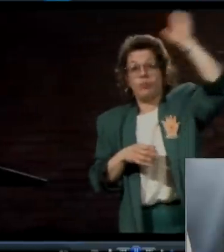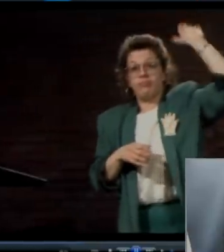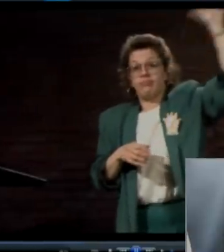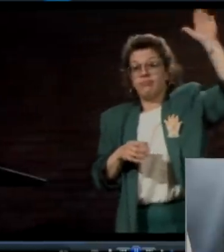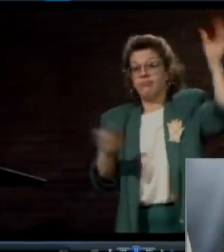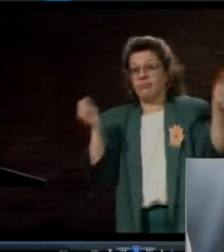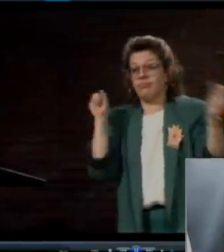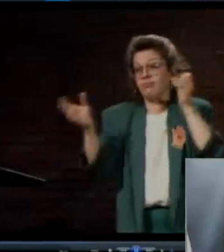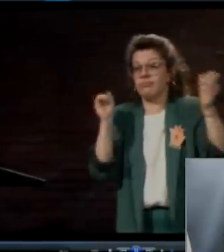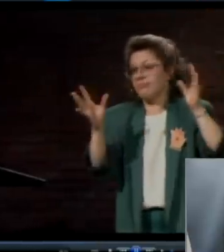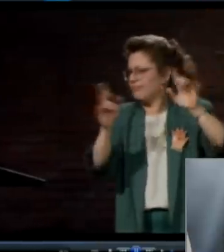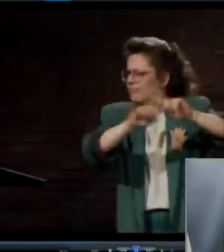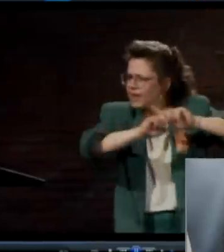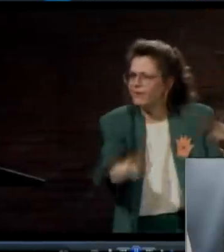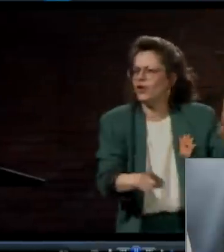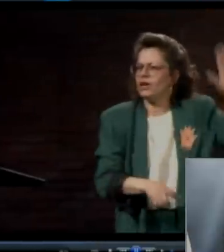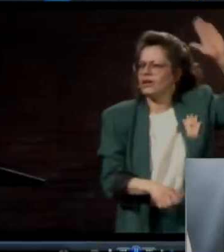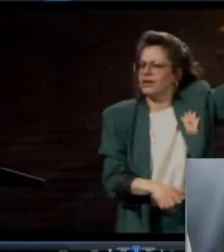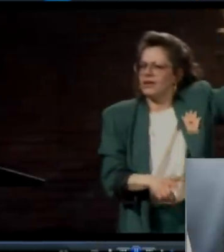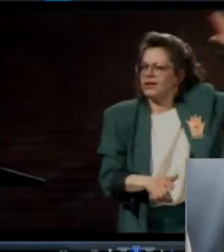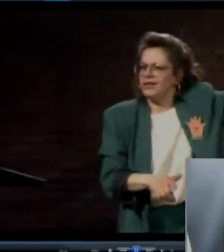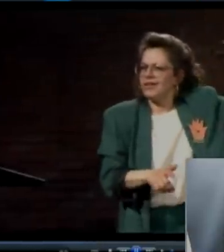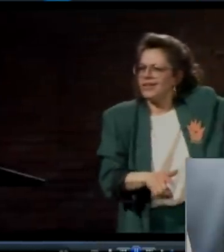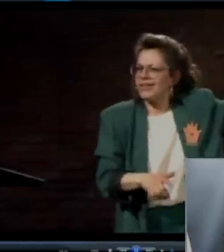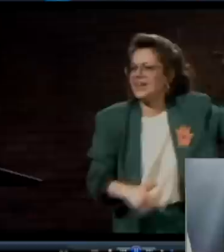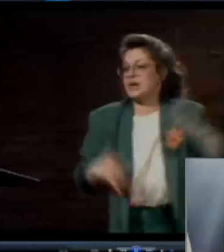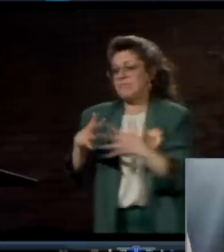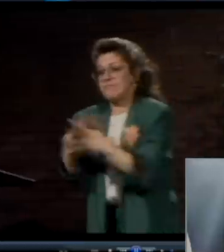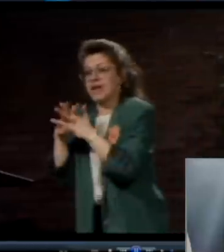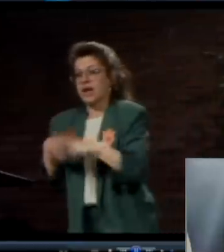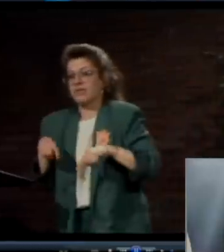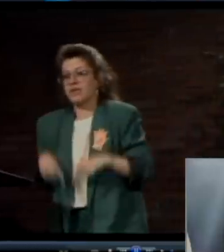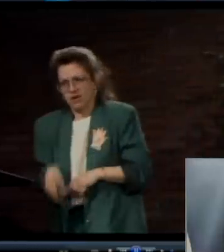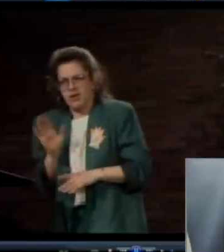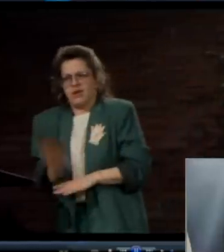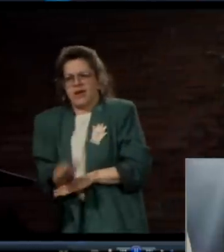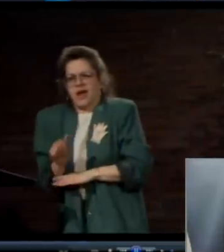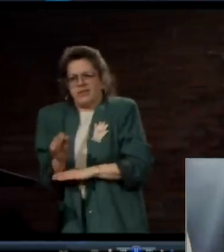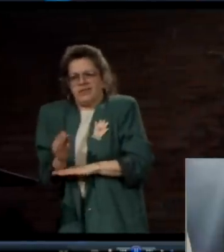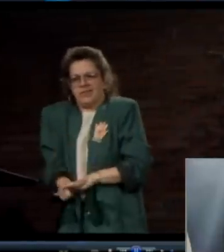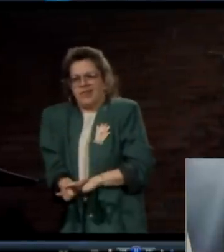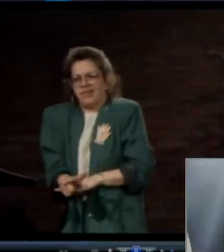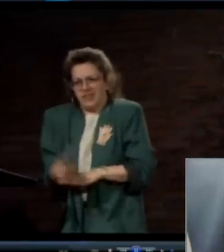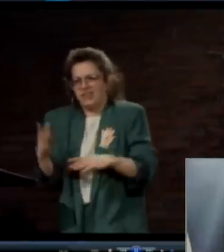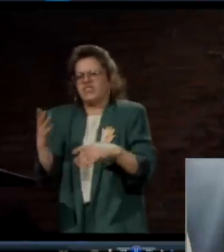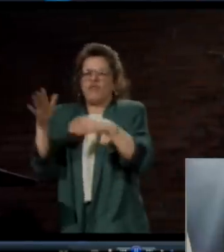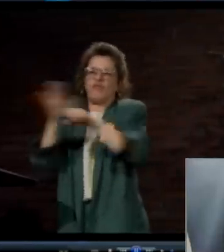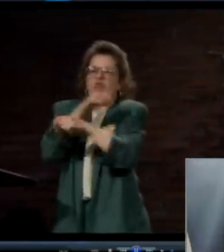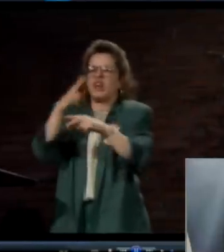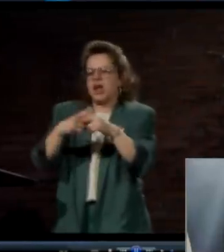And you're all right. There are very many different sign languages in the world. Here in America,